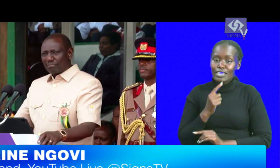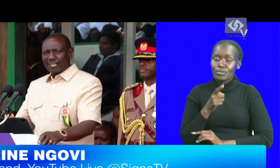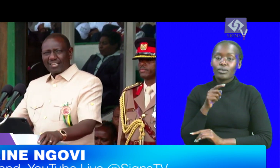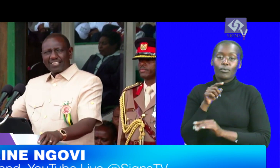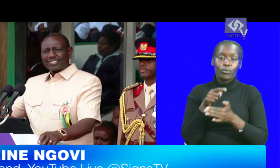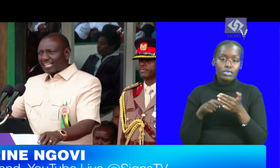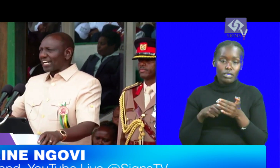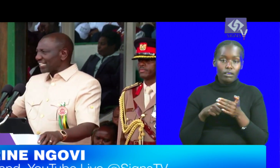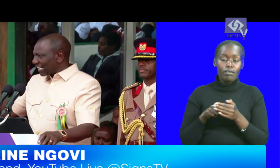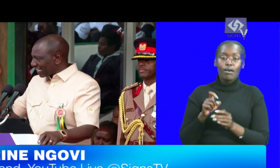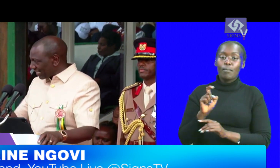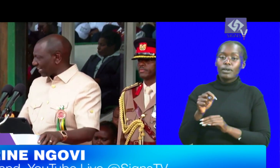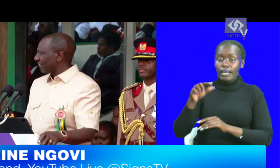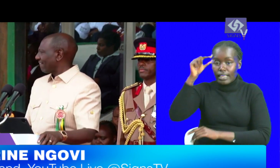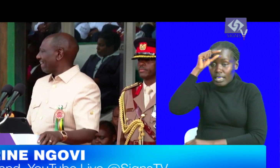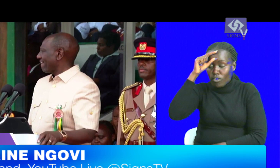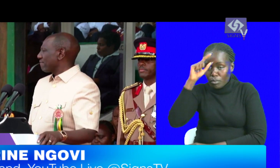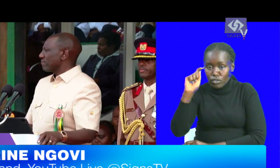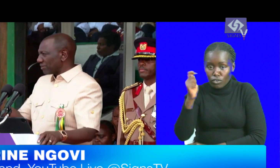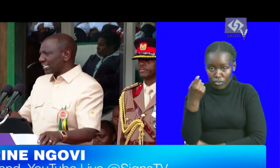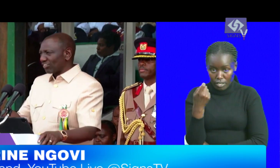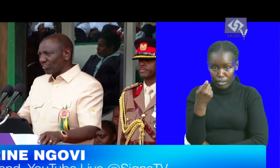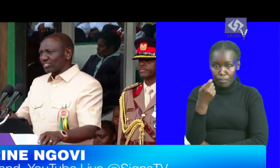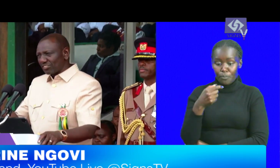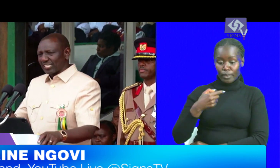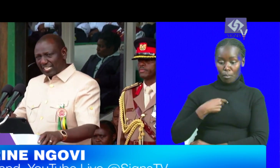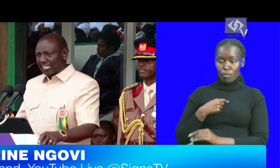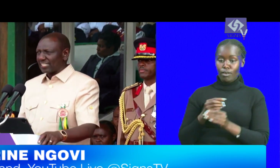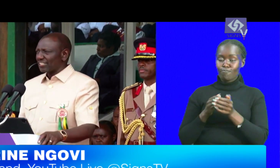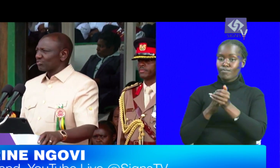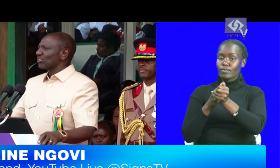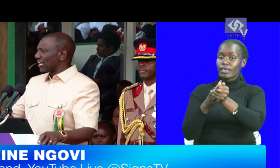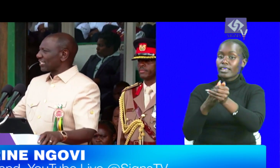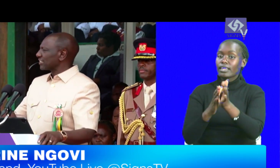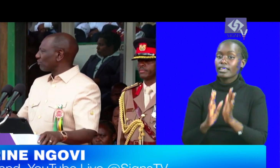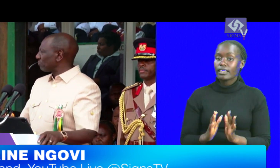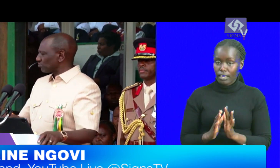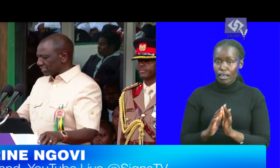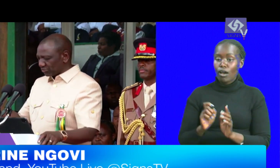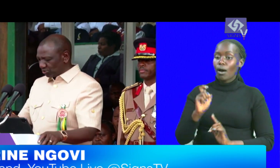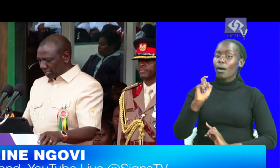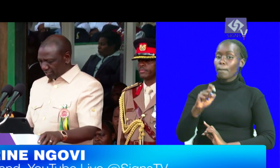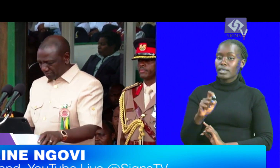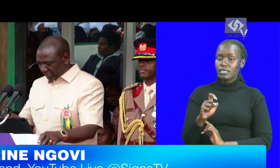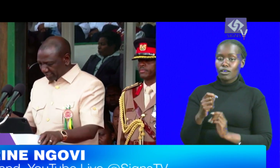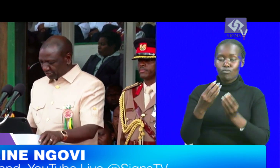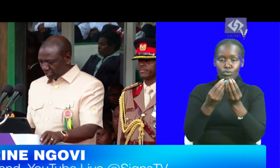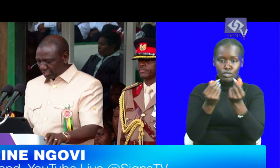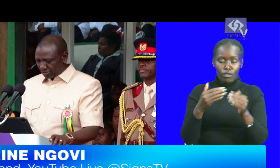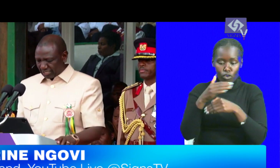kwamba serikali ya Kenya, mimi nikiongoza hiyo serikali, tutahakikisha kwamba tumetatua matatizo yaliyo